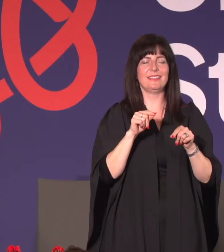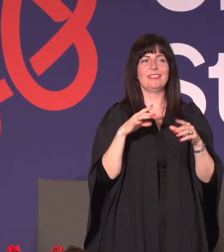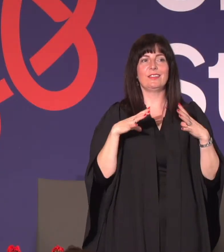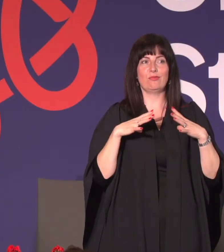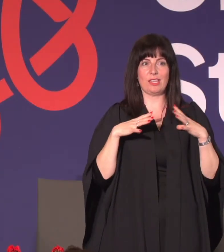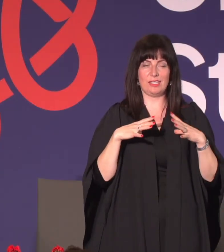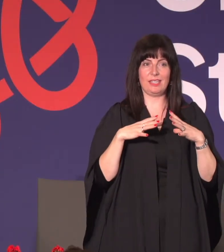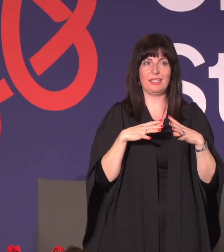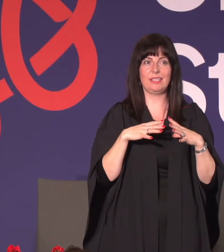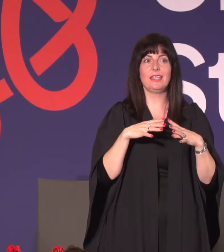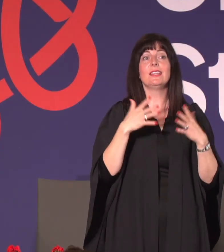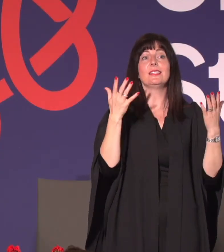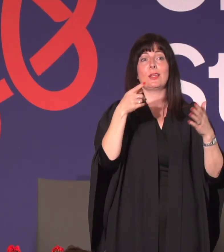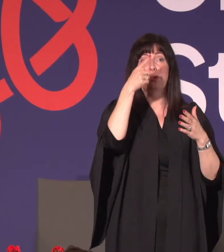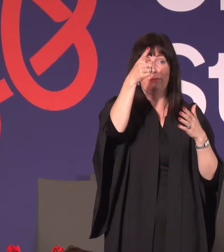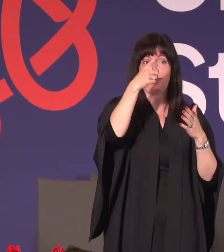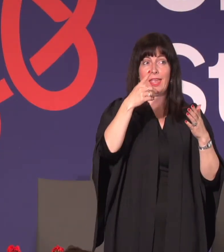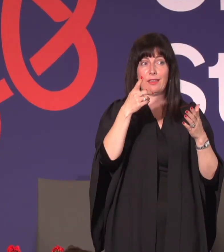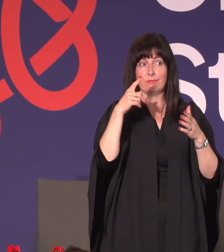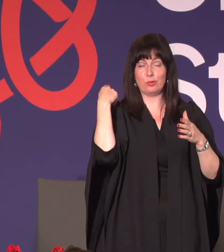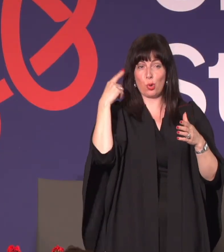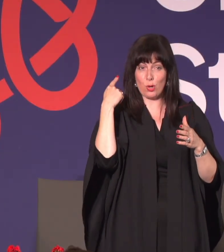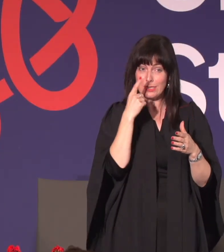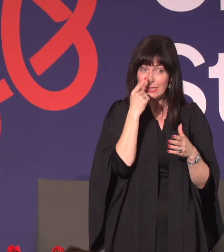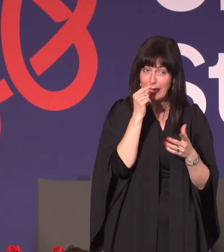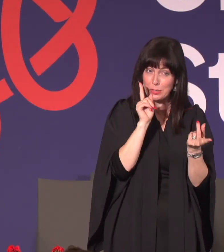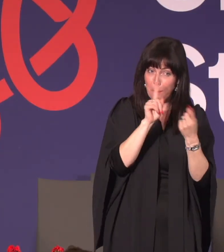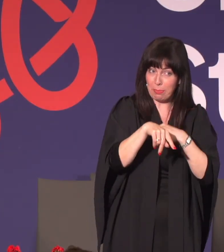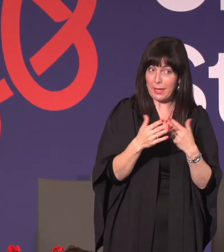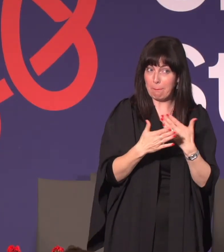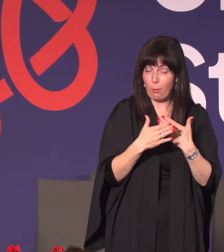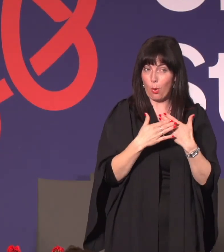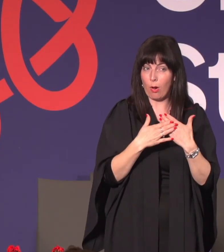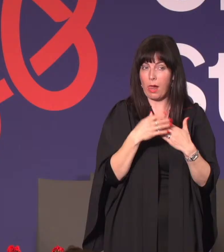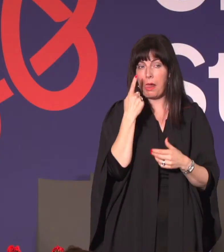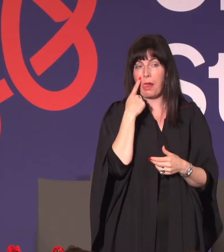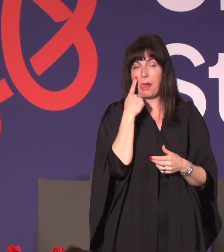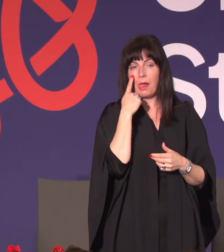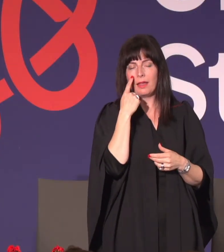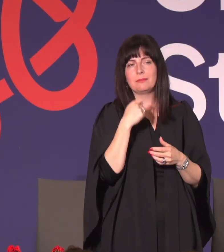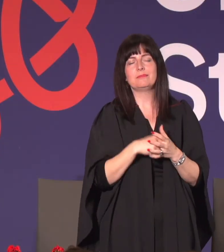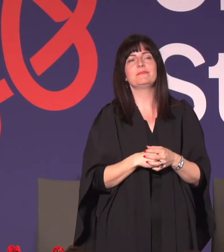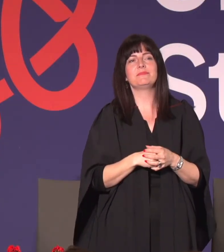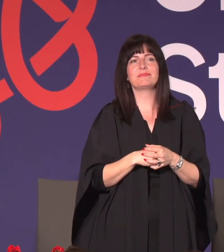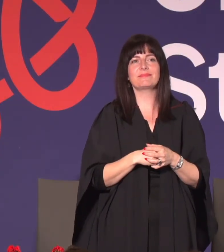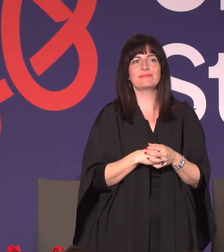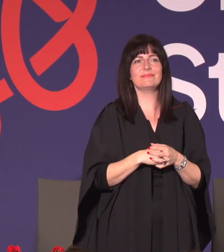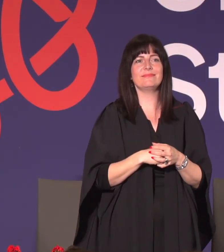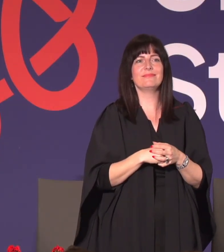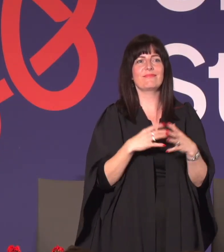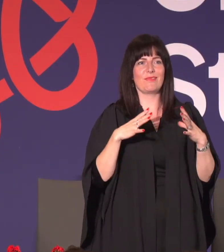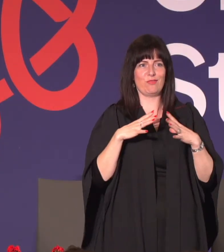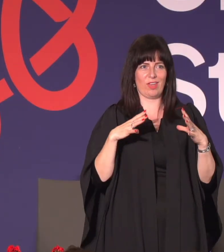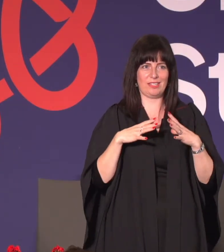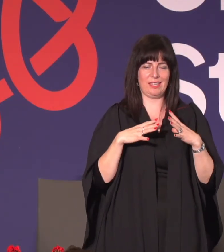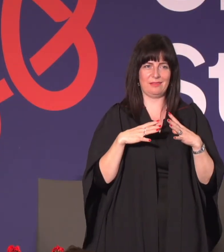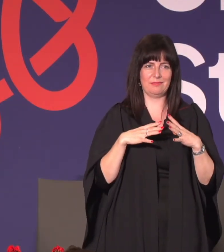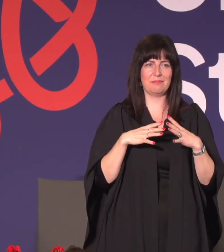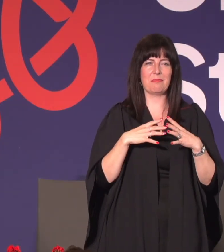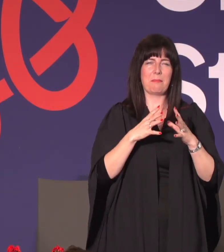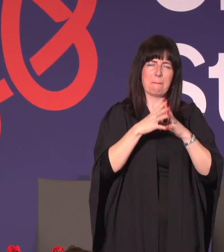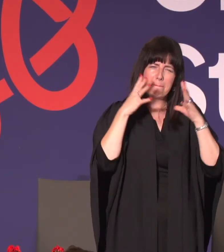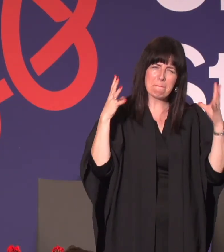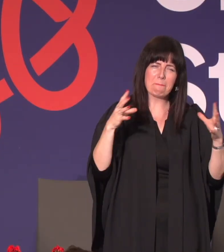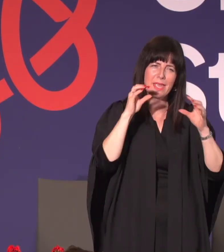have thrown down the gauntlet. I would now like to see just how loud you can be. So, on the count of 3, a big cheer